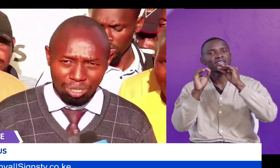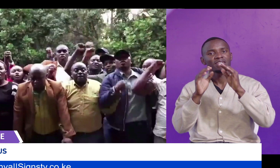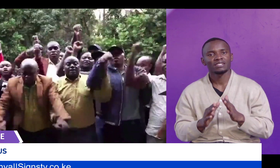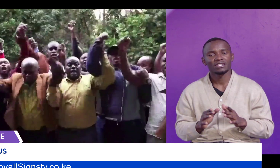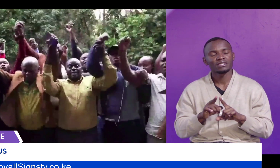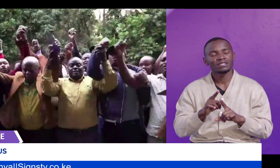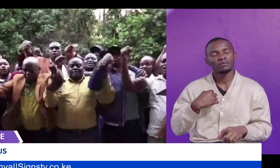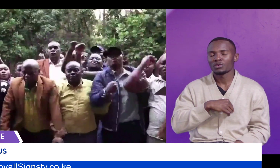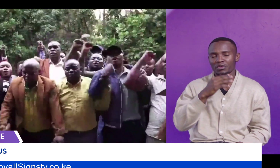We